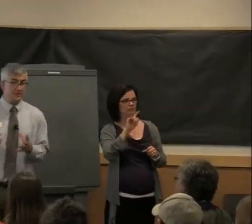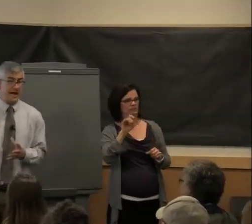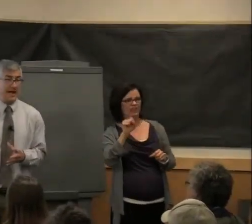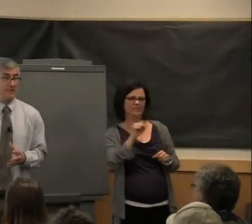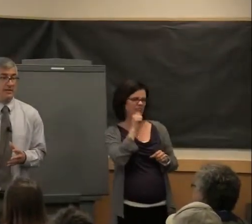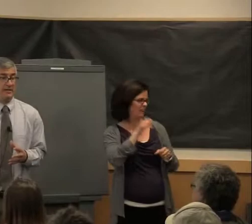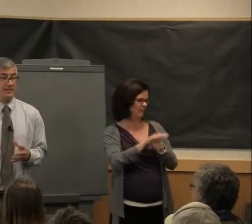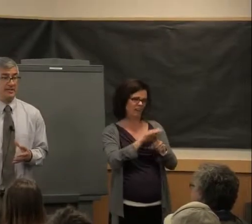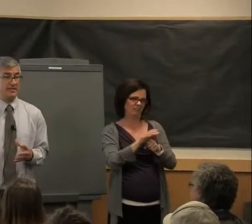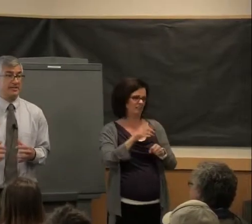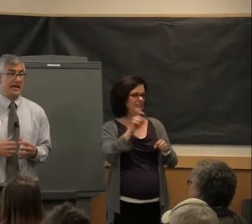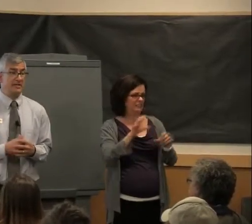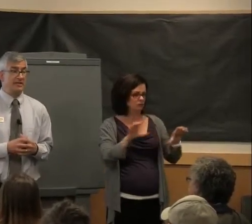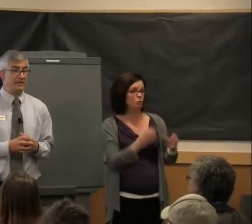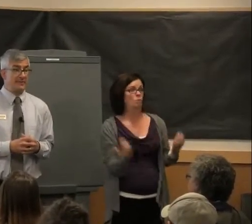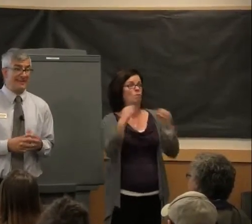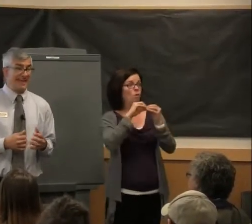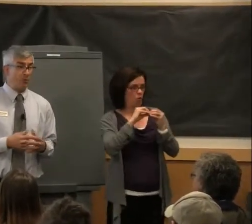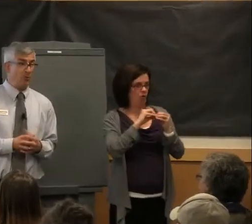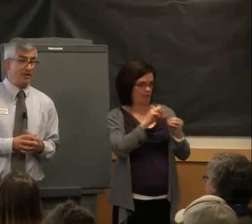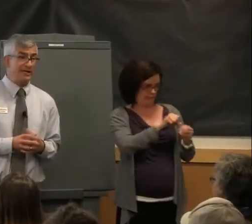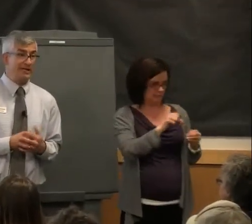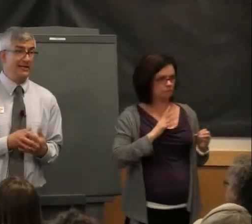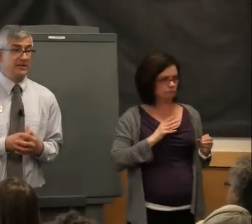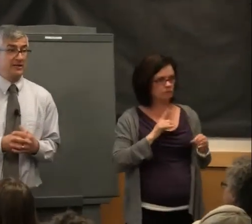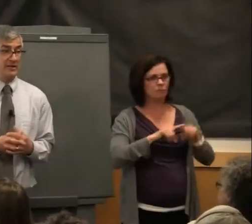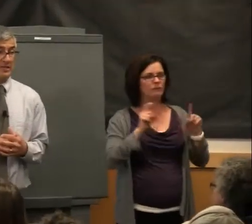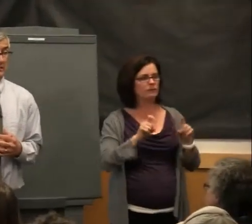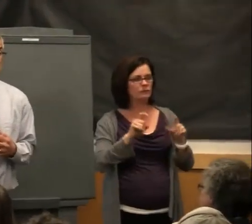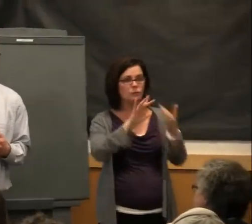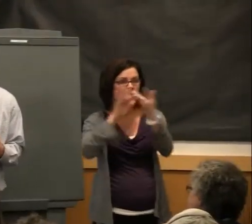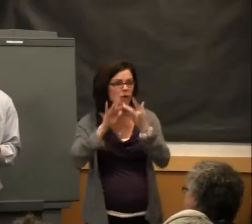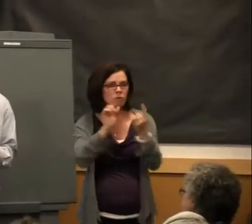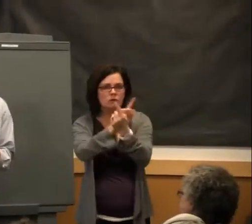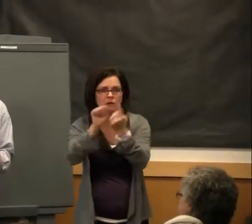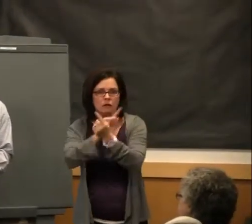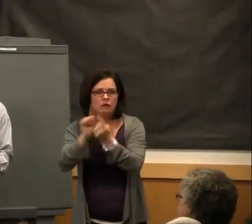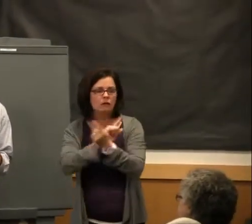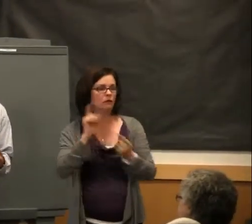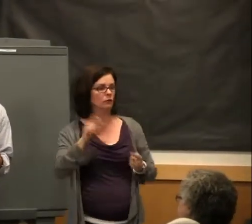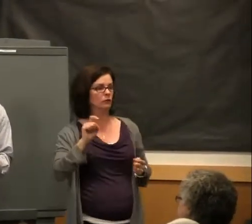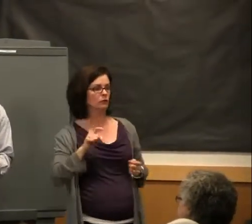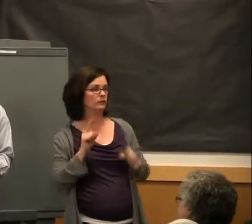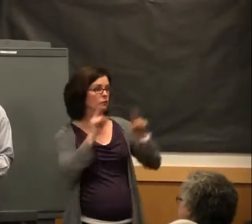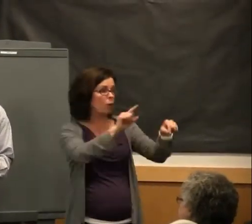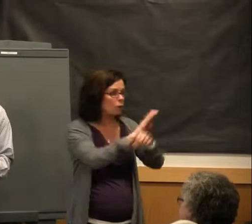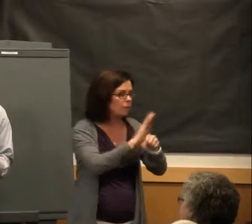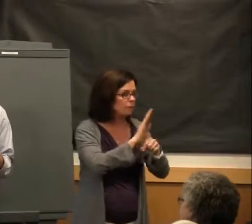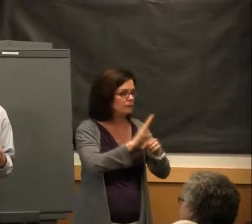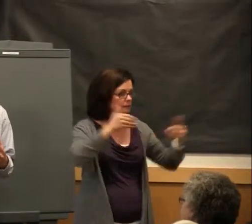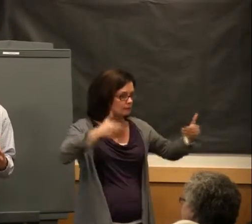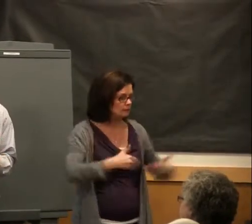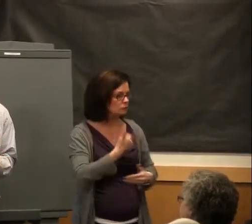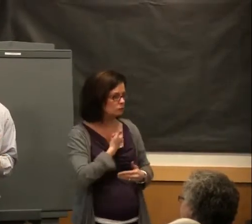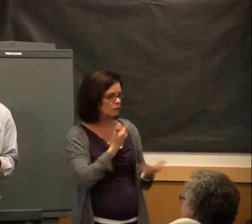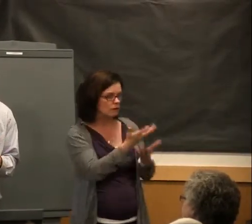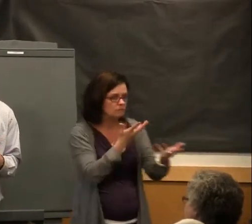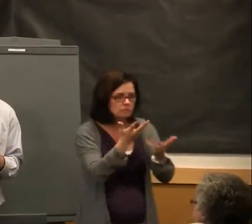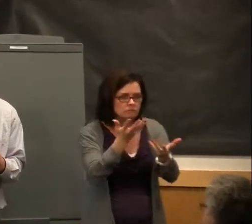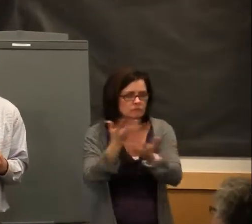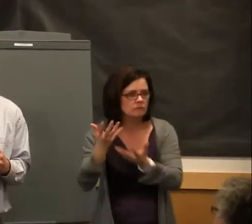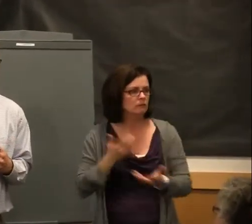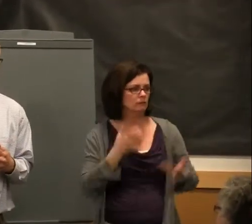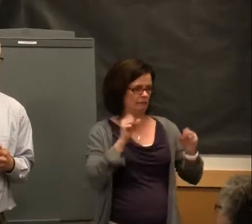be doing that, but in addition to that, you need to be networking. You need to be going door to door to businesses. There's all sorts of